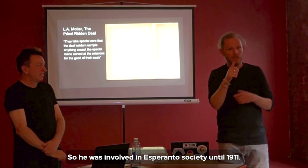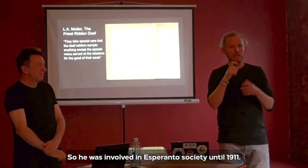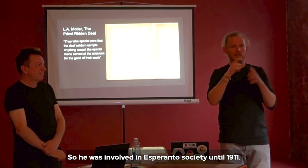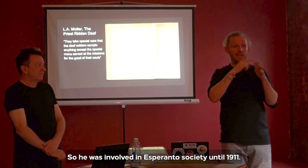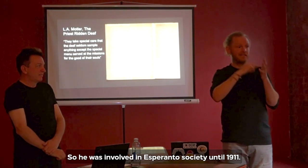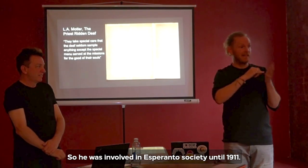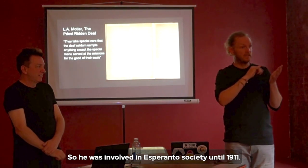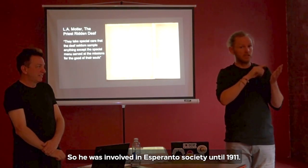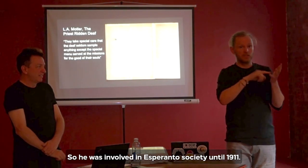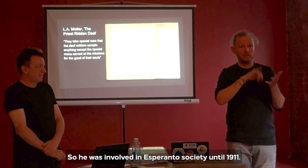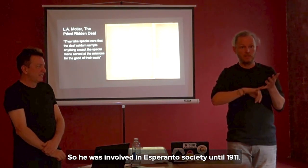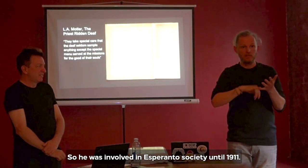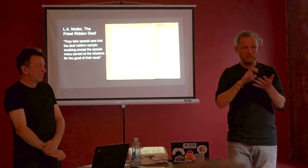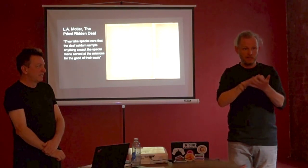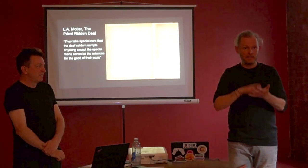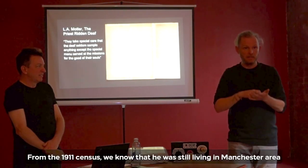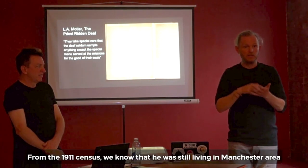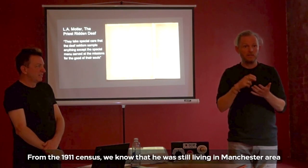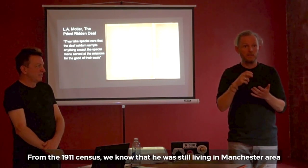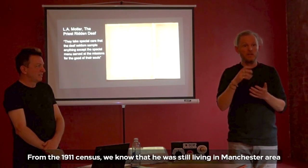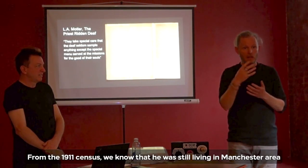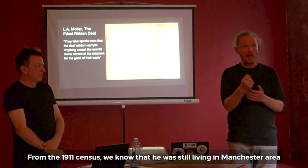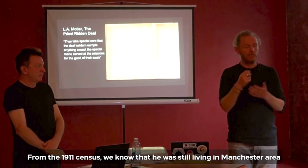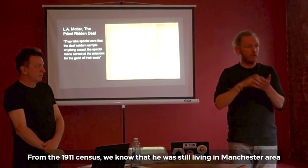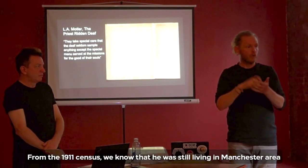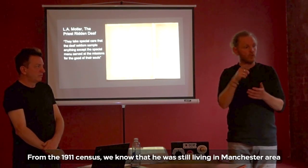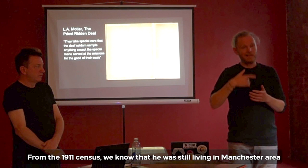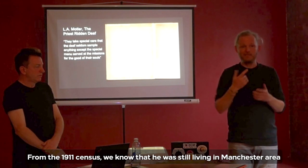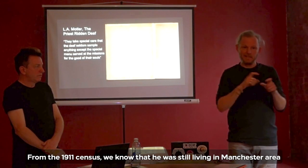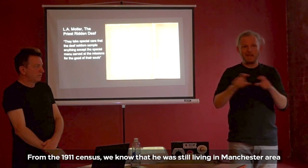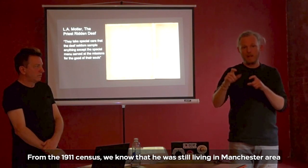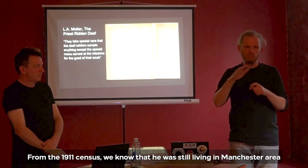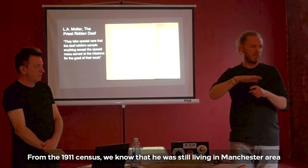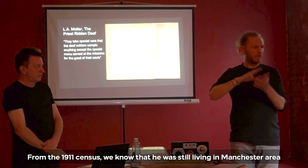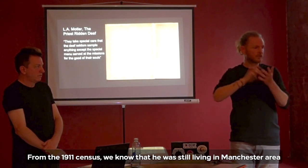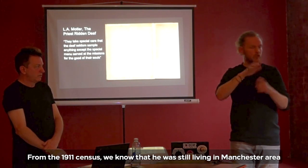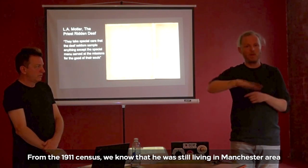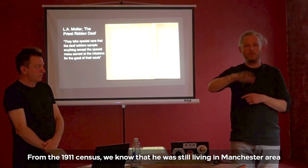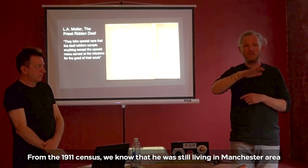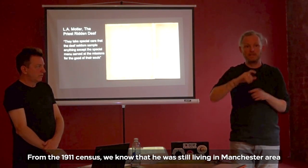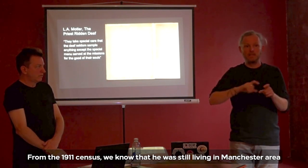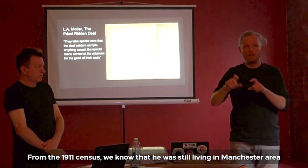and until 1911, in that 1911 census, we know that he was still living in the Manchester